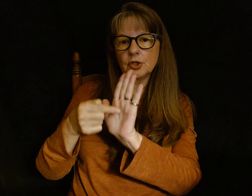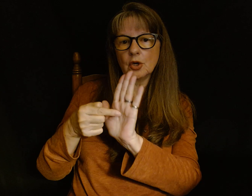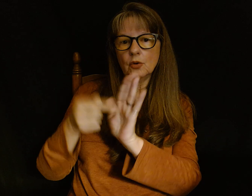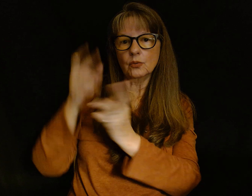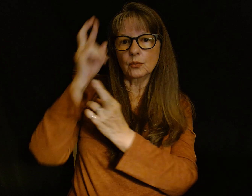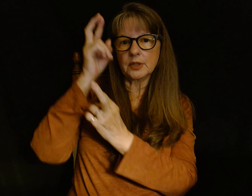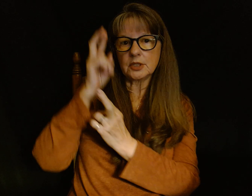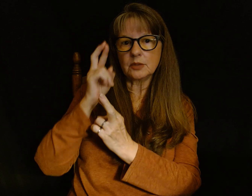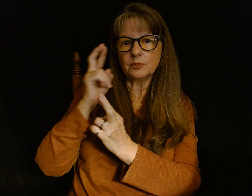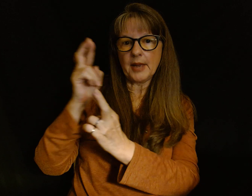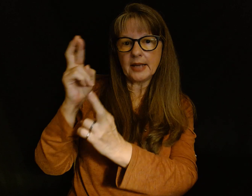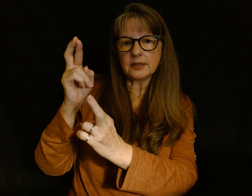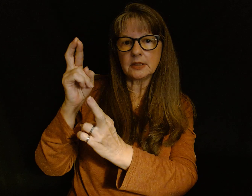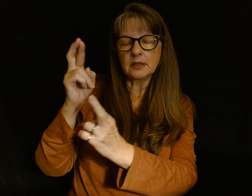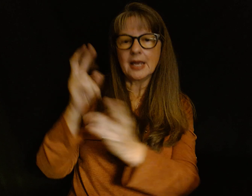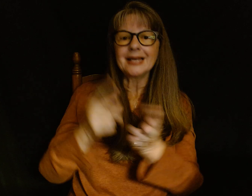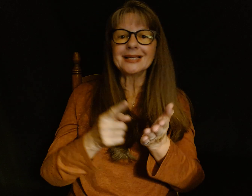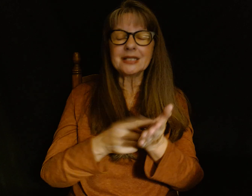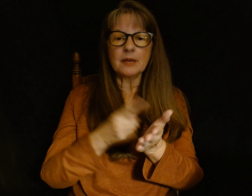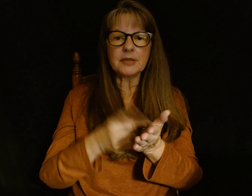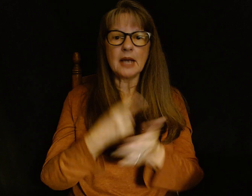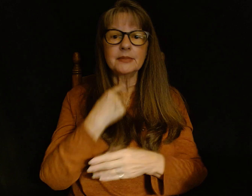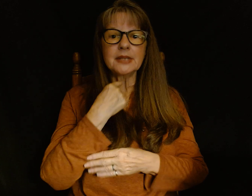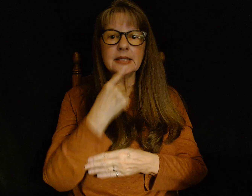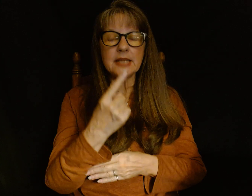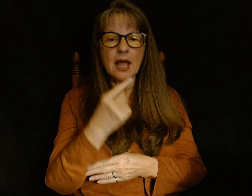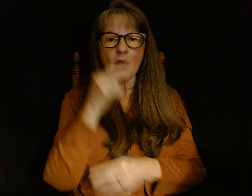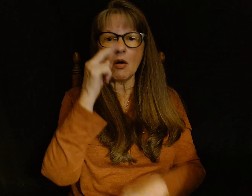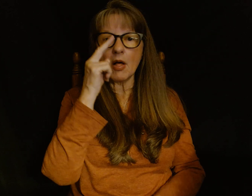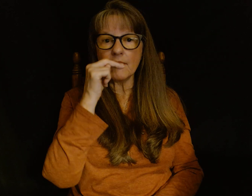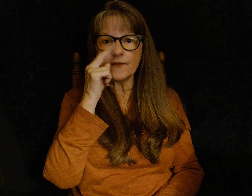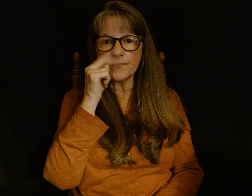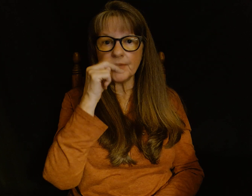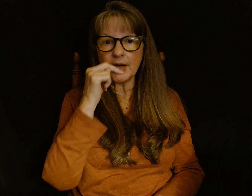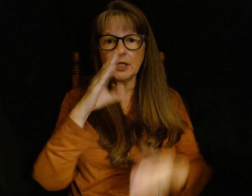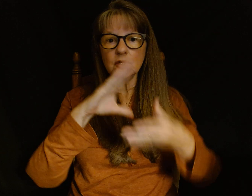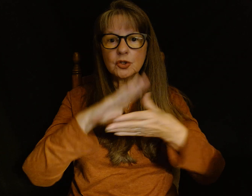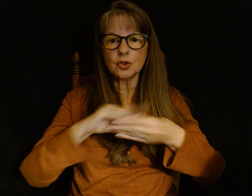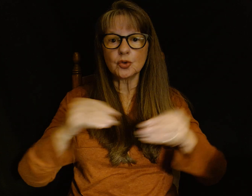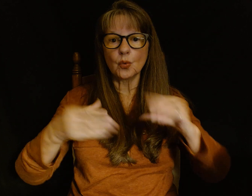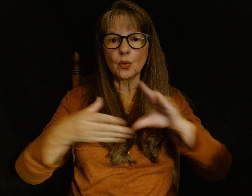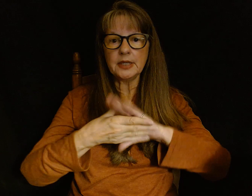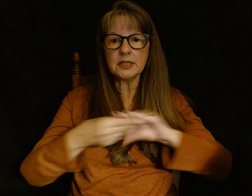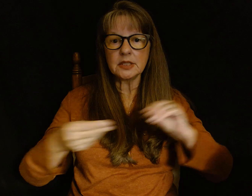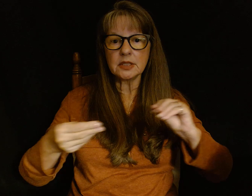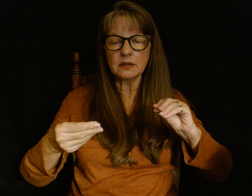show respect. Sometimes they tell funny stories.